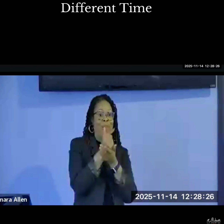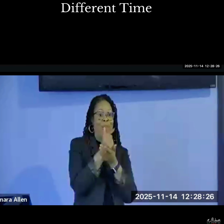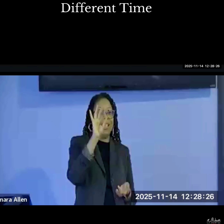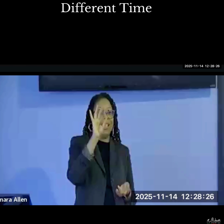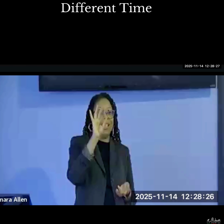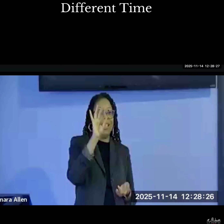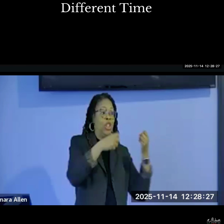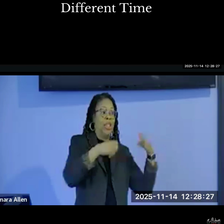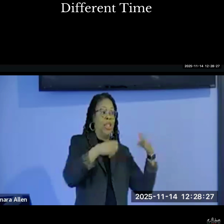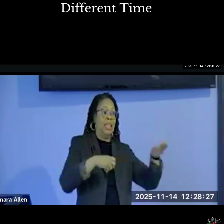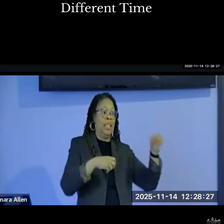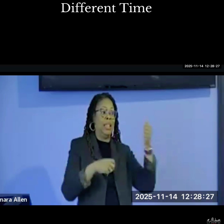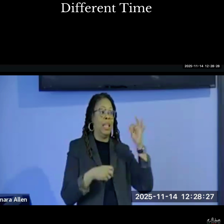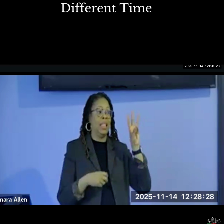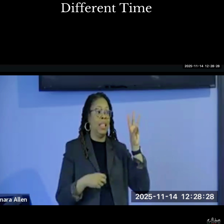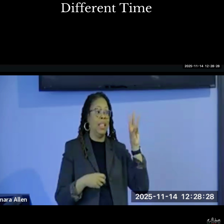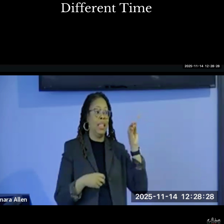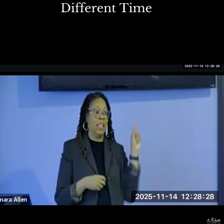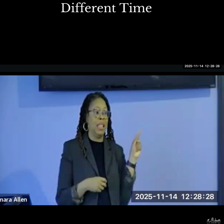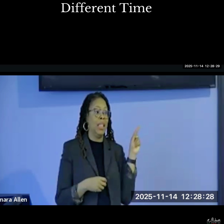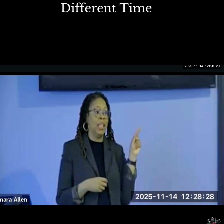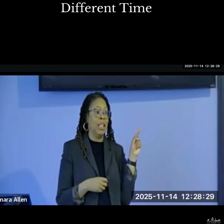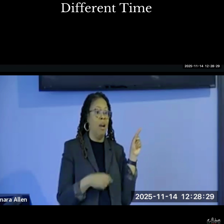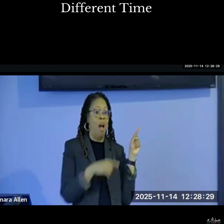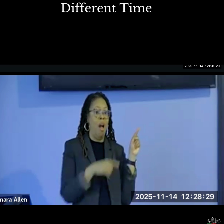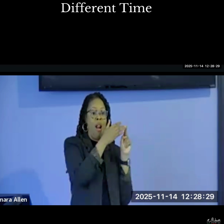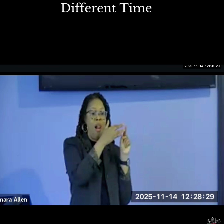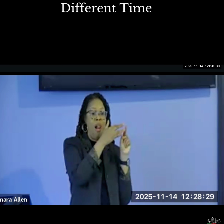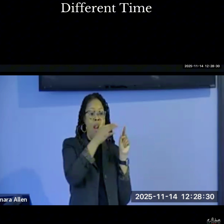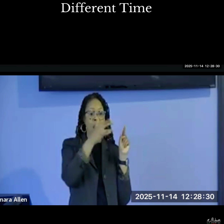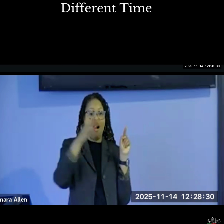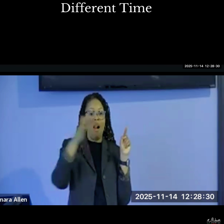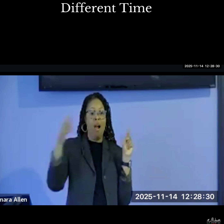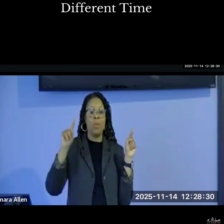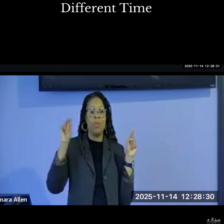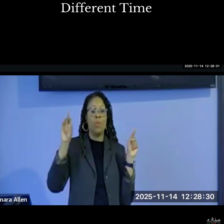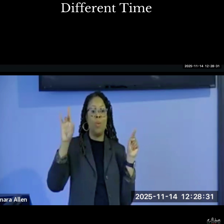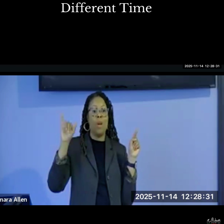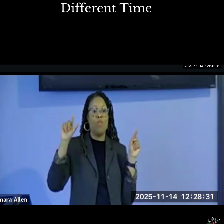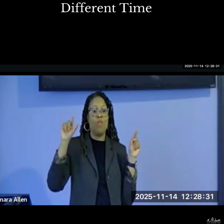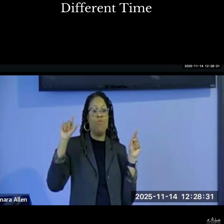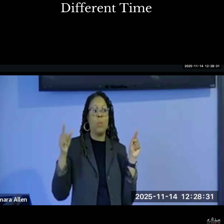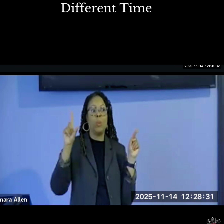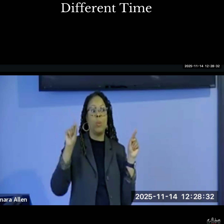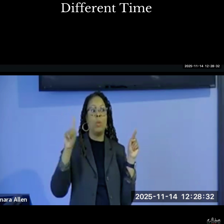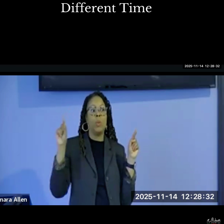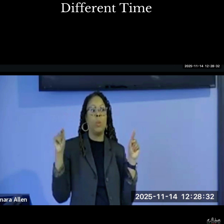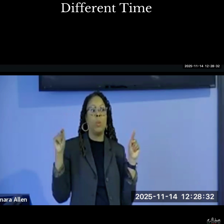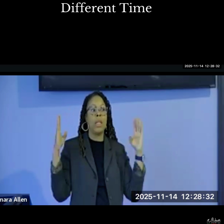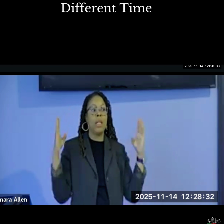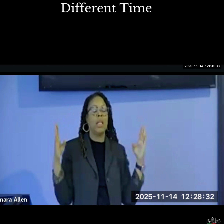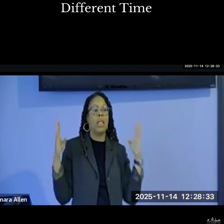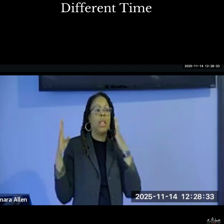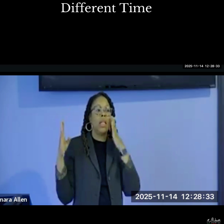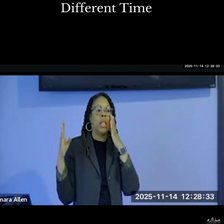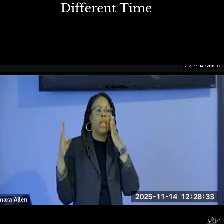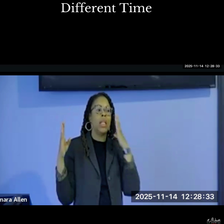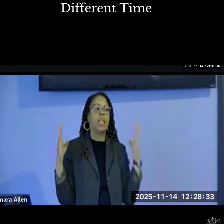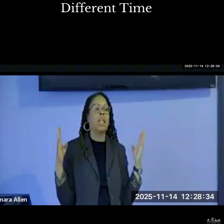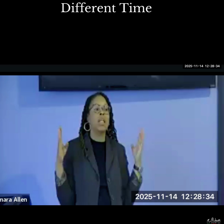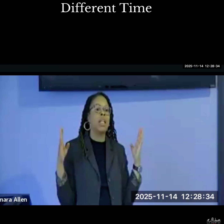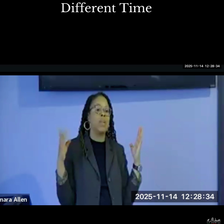In conclusion, it's the same story, but a different time. We have students from as early as the